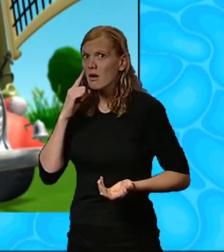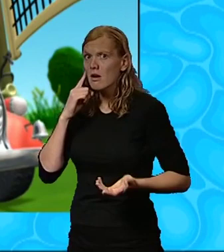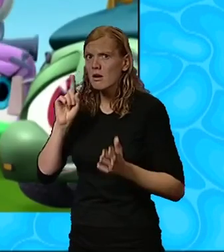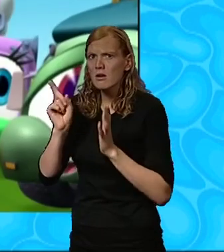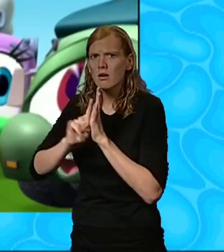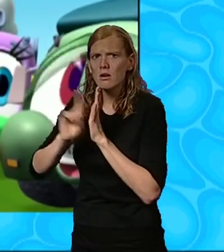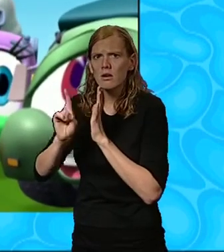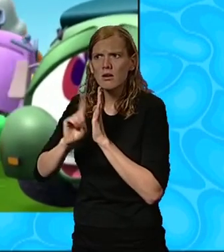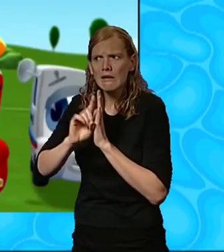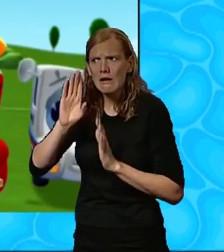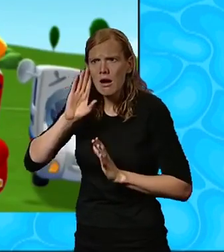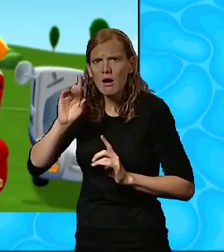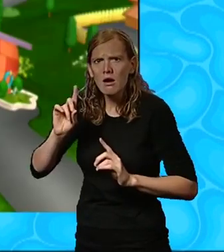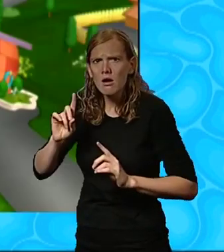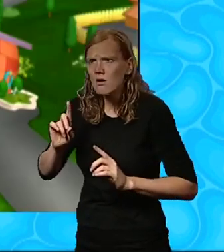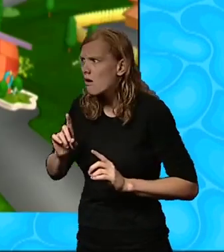you hear that?